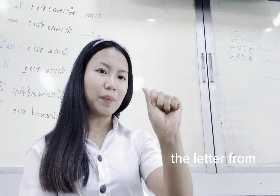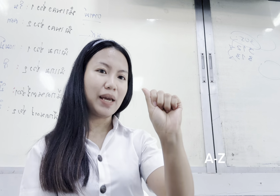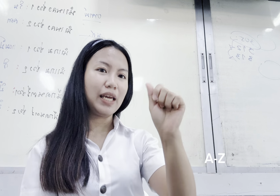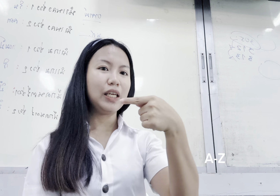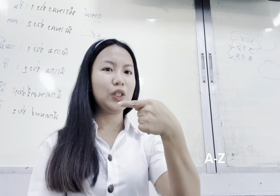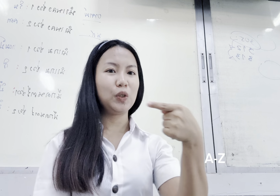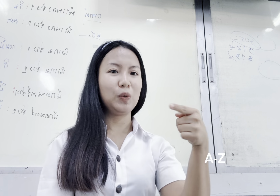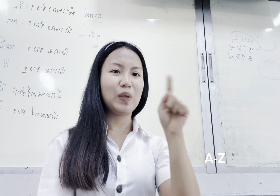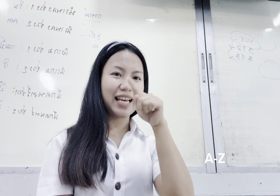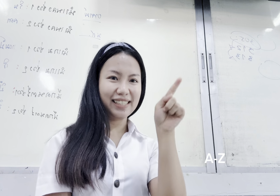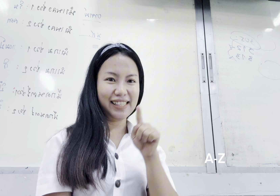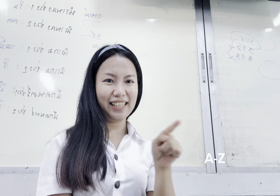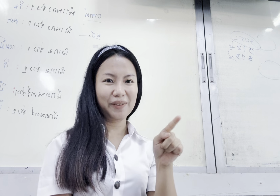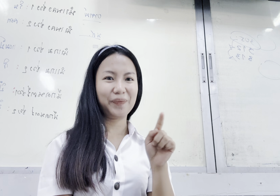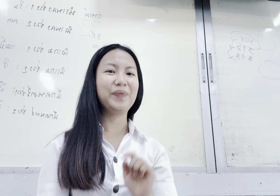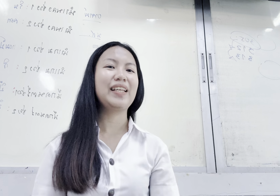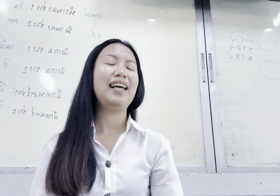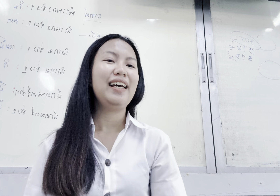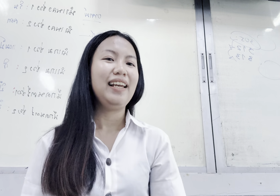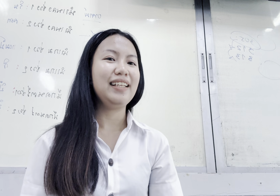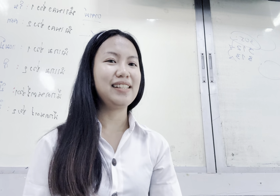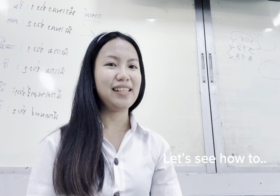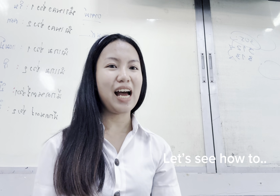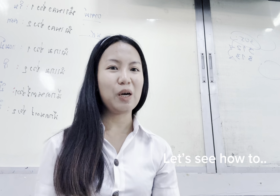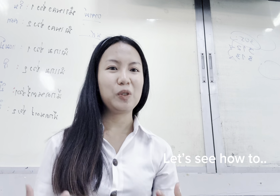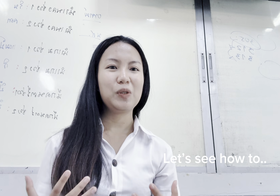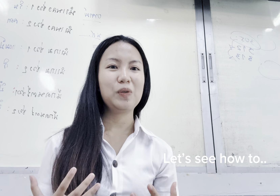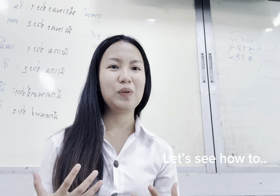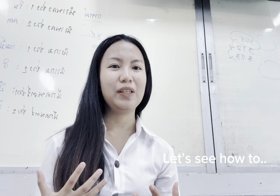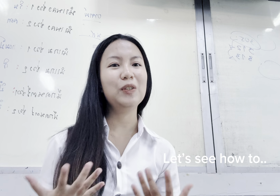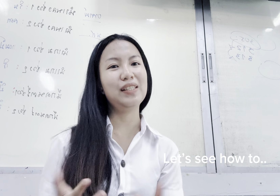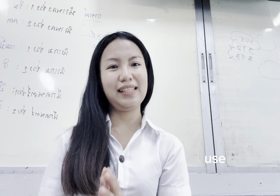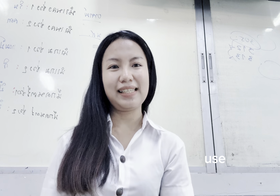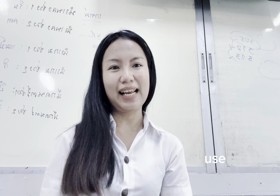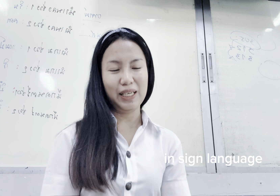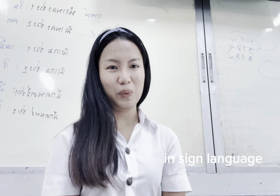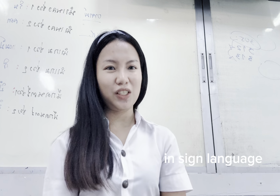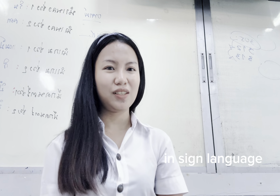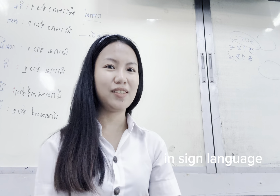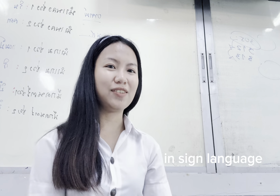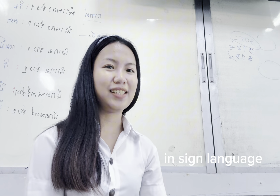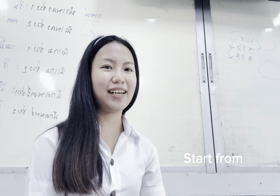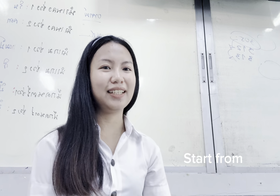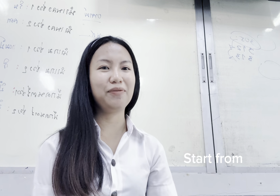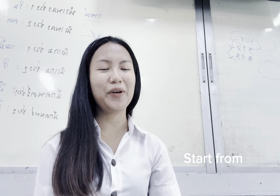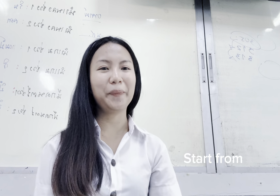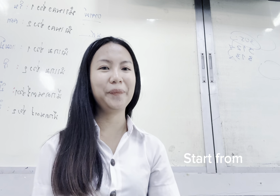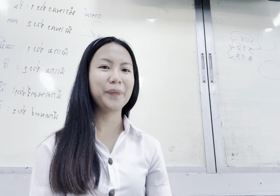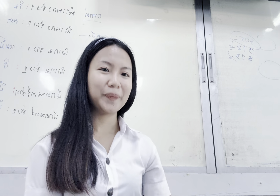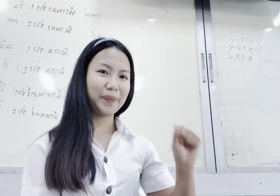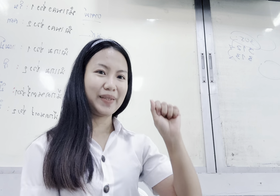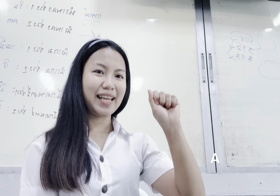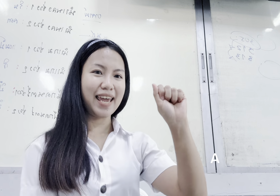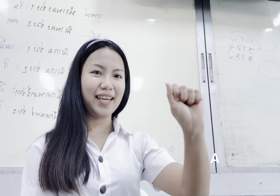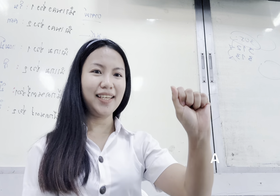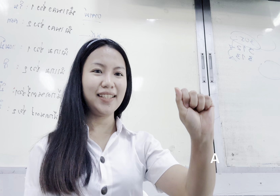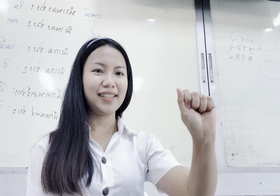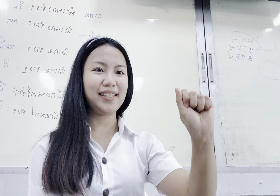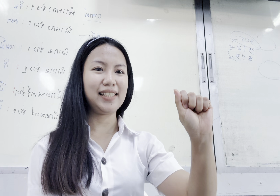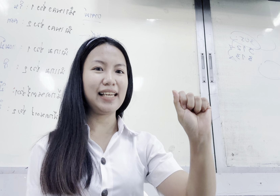A to Z. Let's see how to use in sign language. So start from A. This is letter